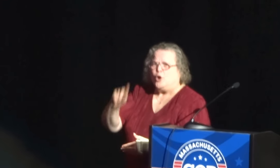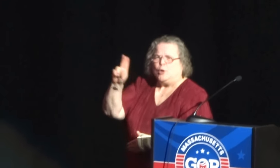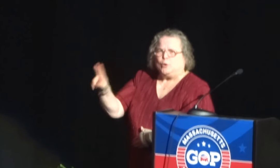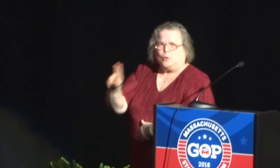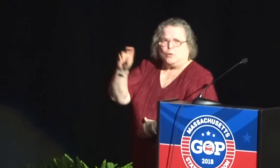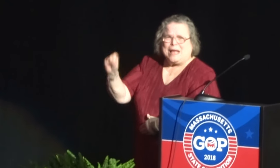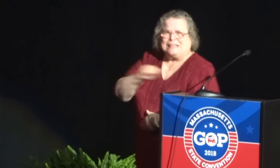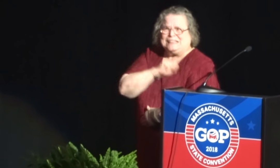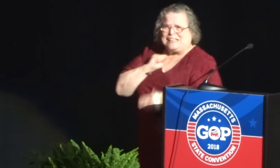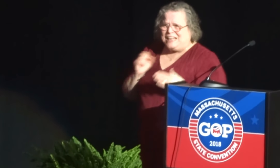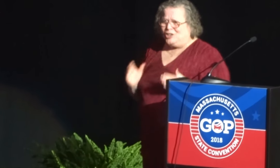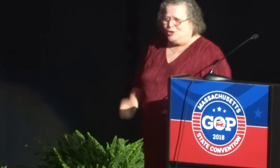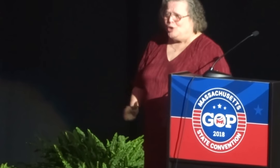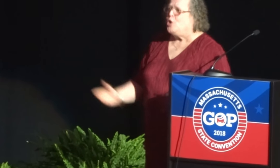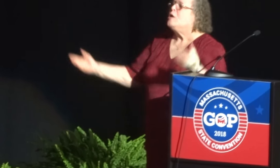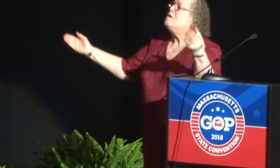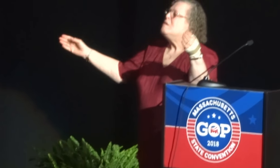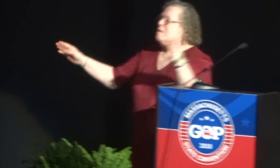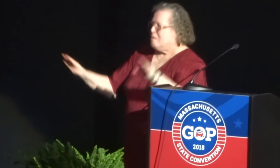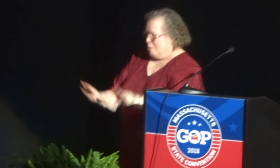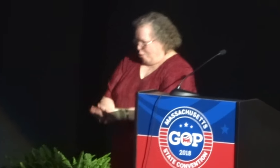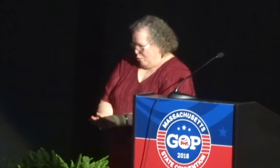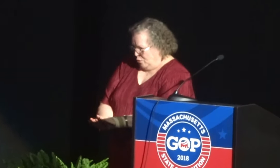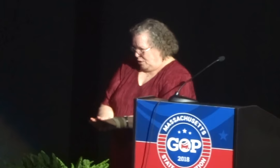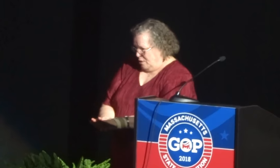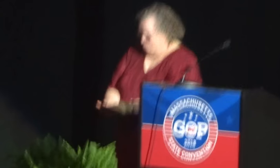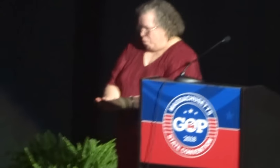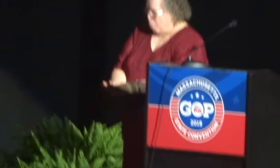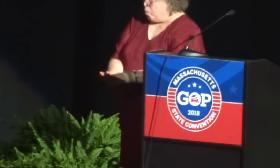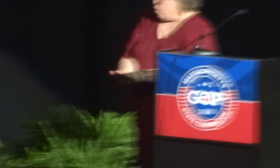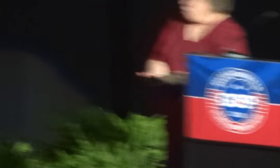United States Senator is closed.